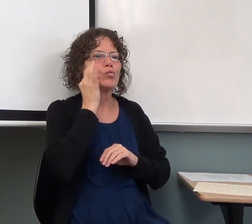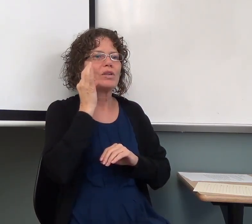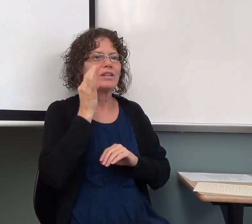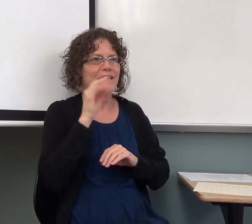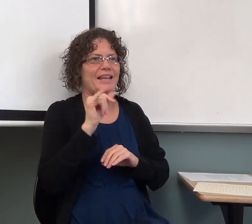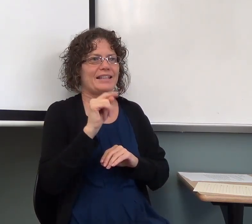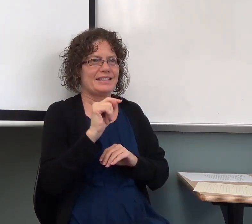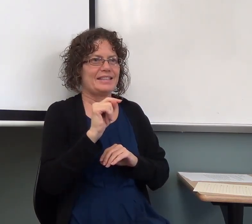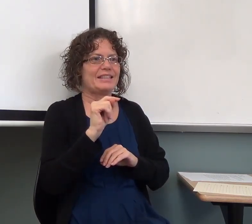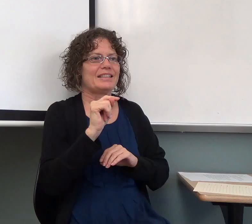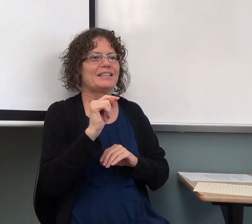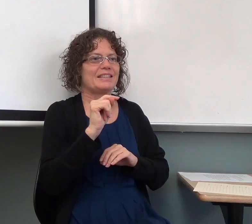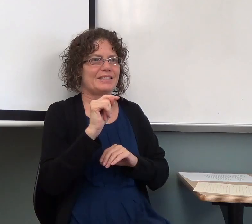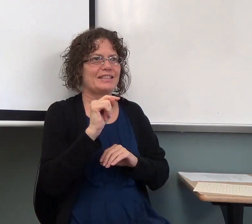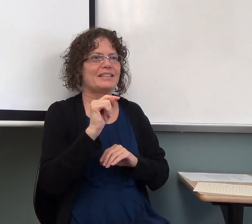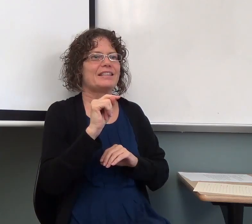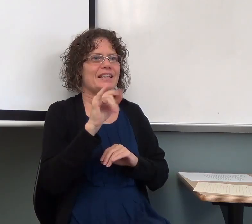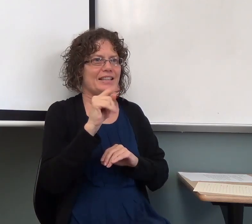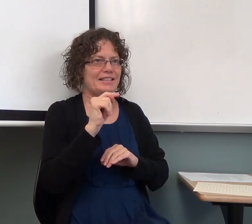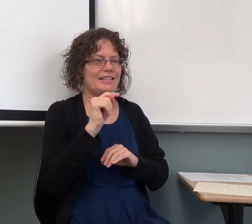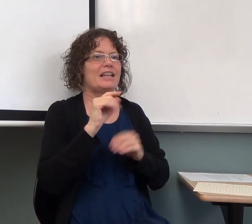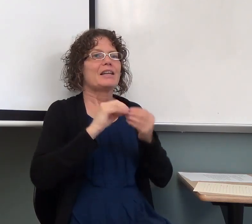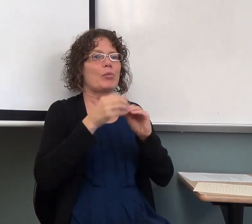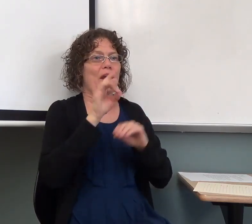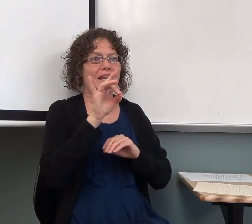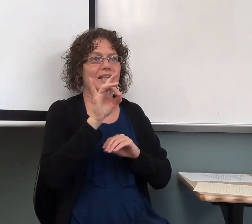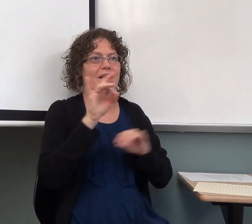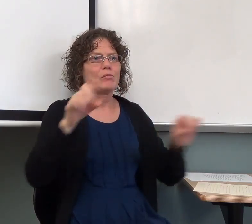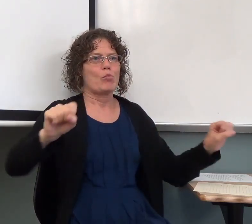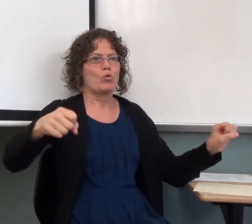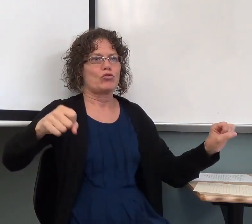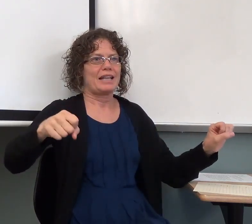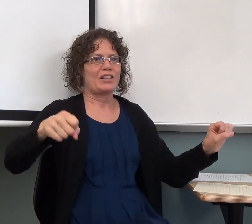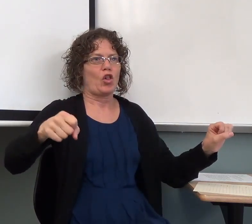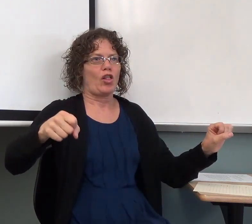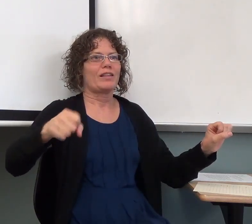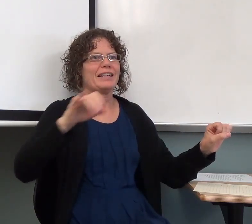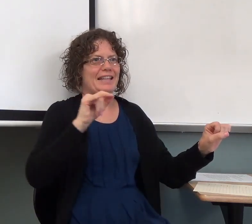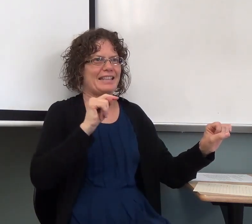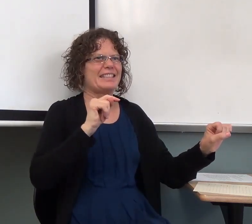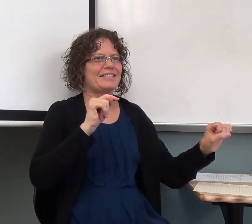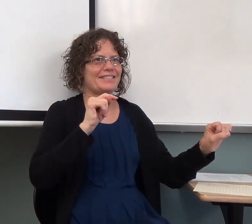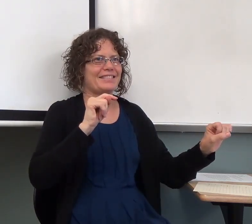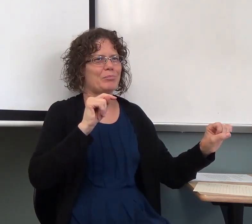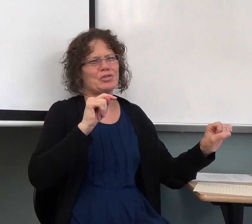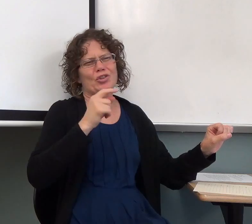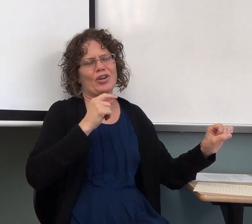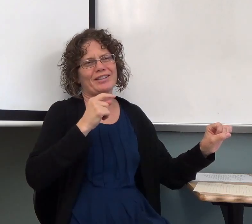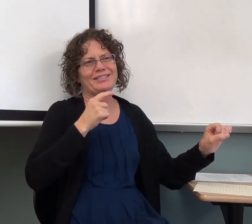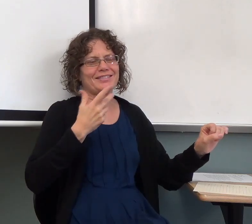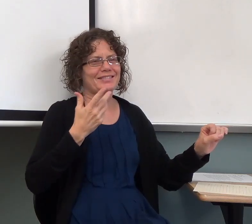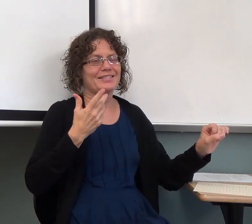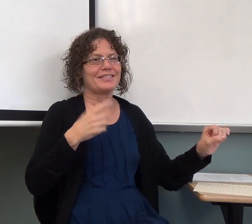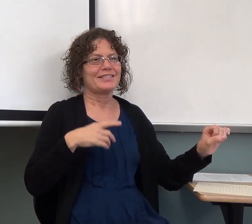It. It. Number 8, motorcycle. It. These are easy. This is like pie. You guys just get it's like